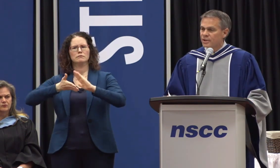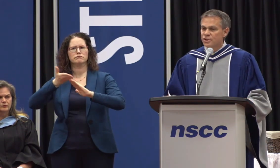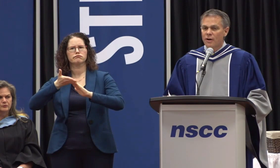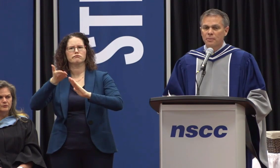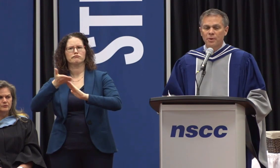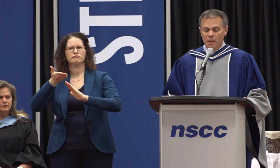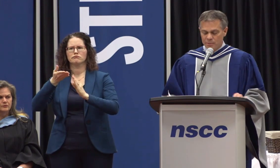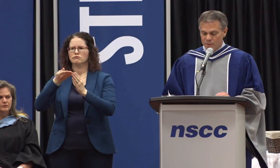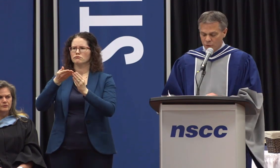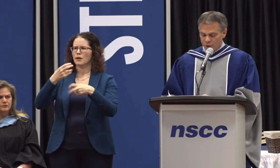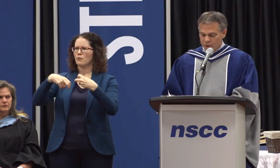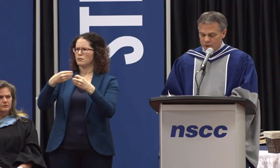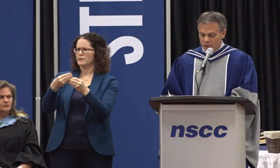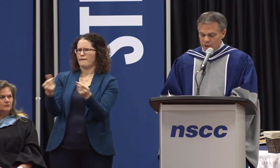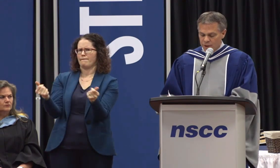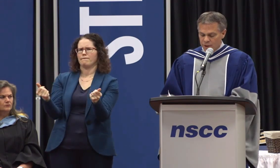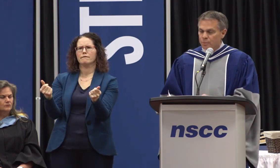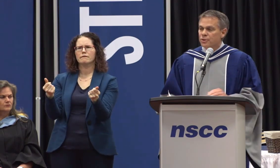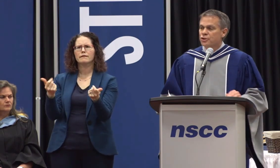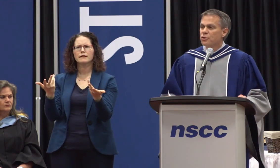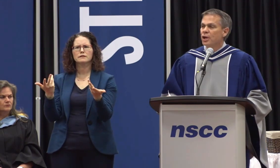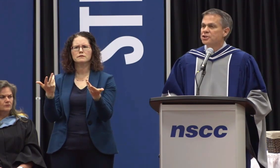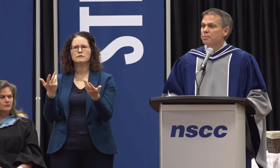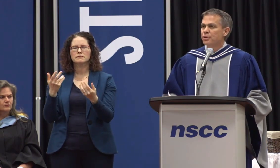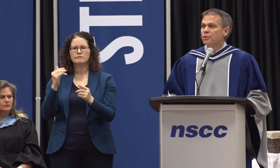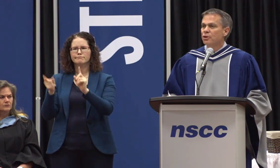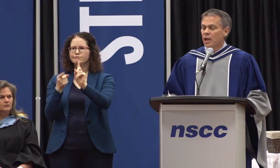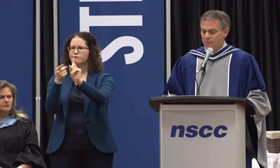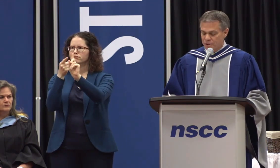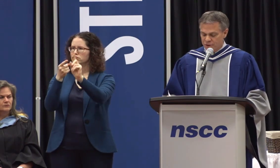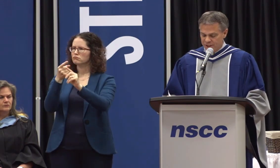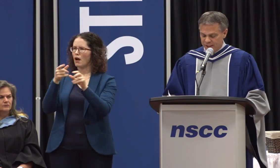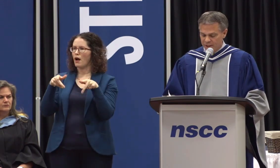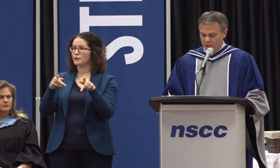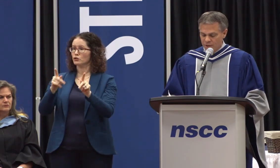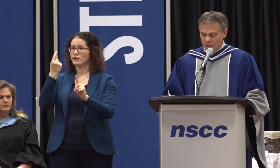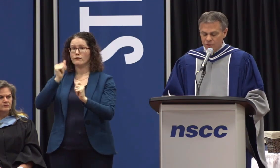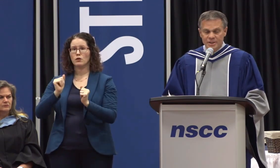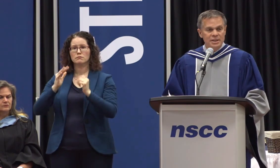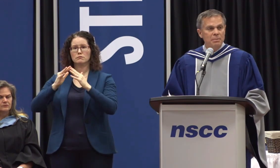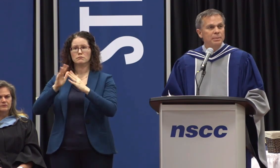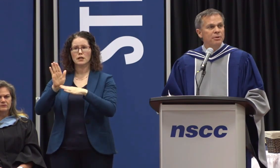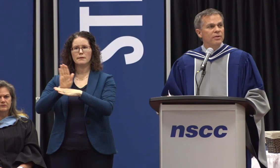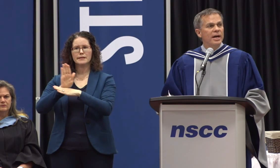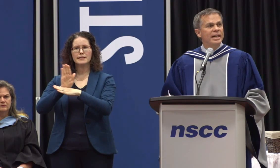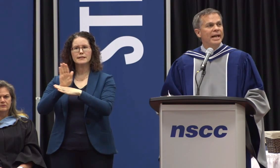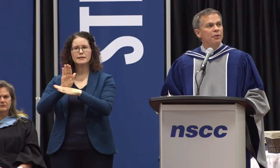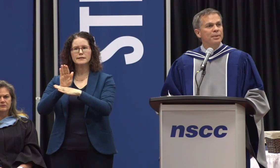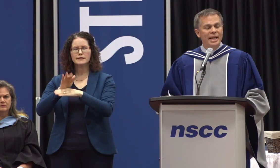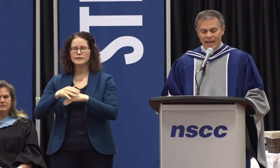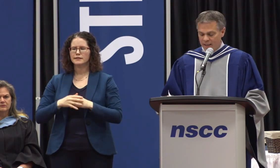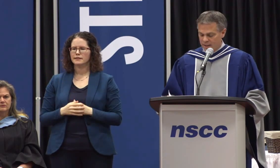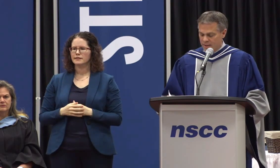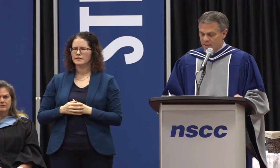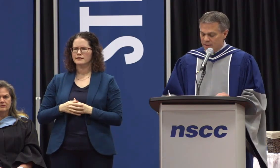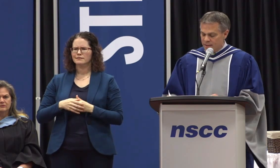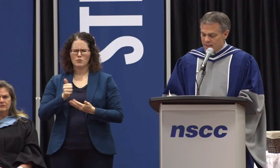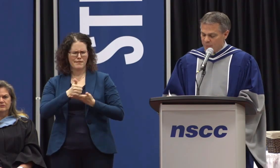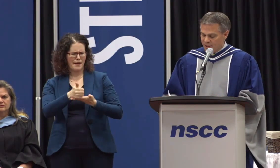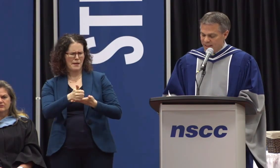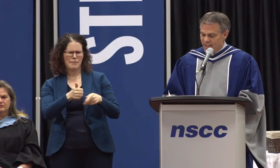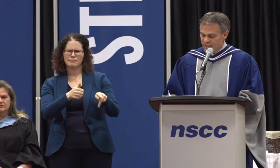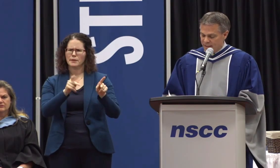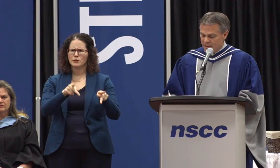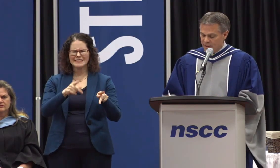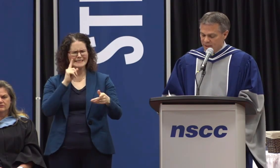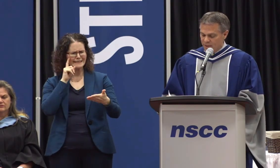upon to solve a problem at work, to pursue an entrepreneurial opportunity, or to simply provide a helping hand to